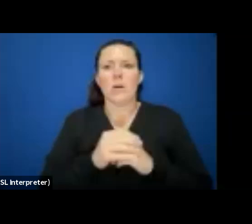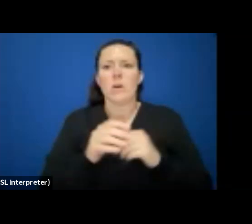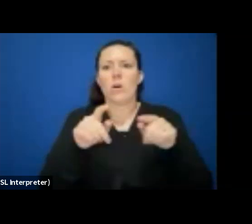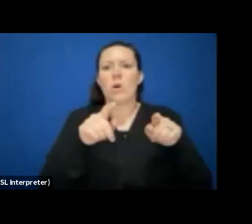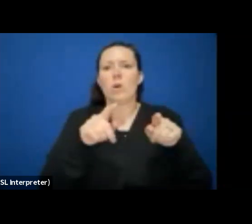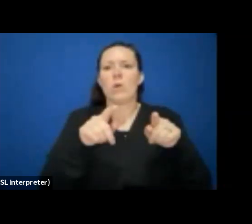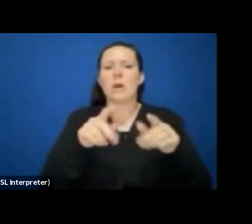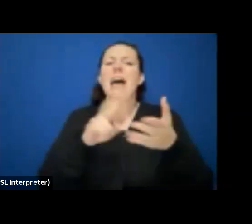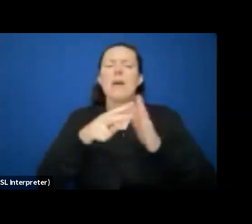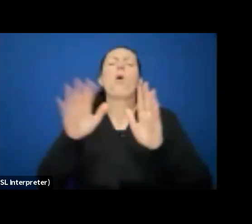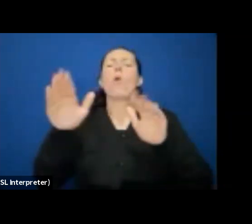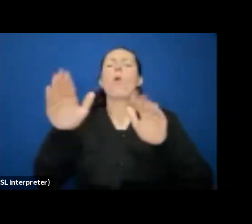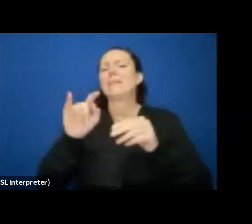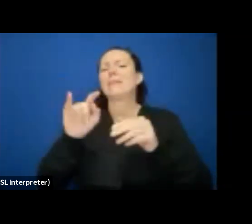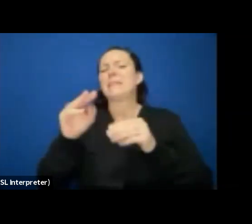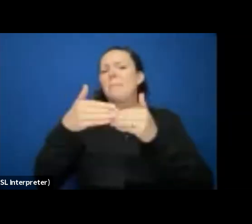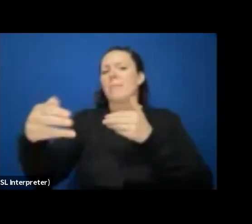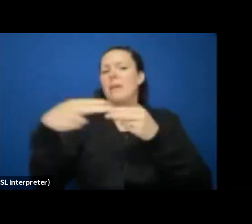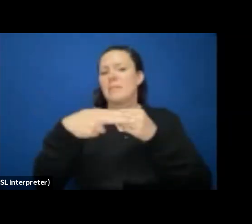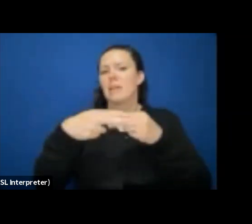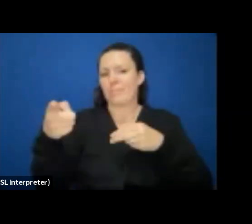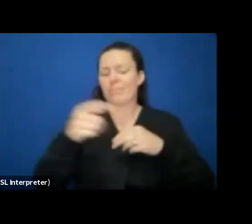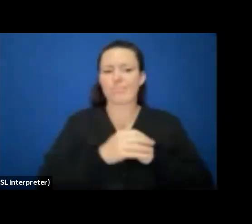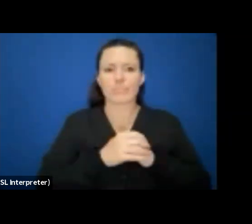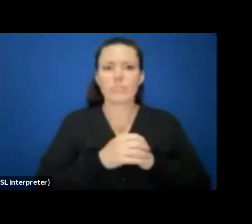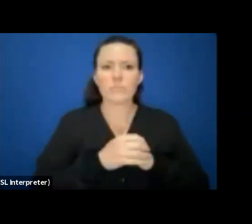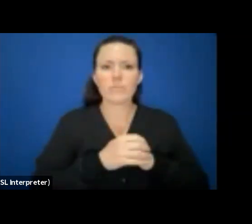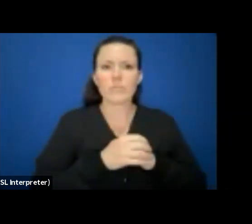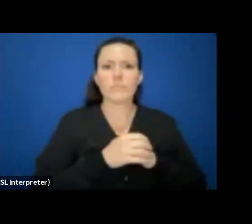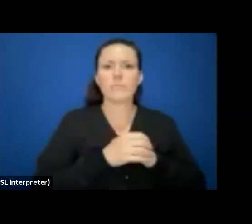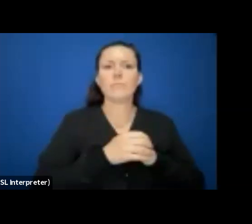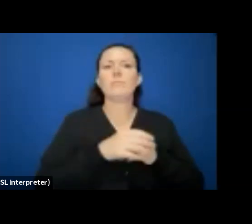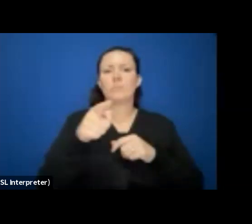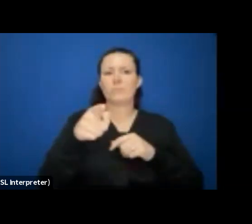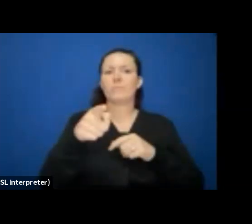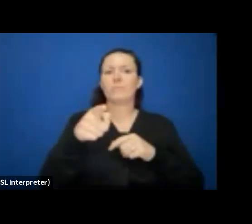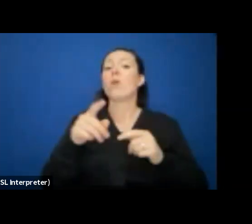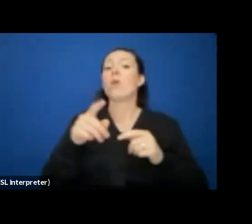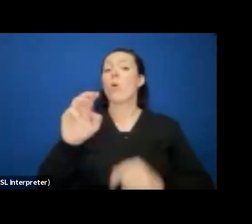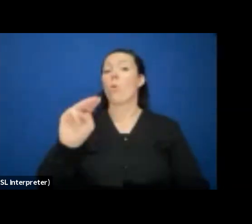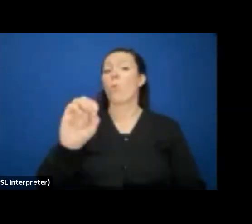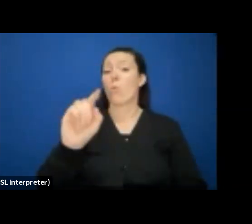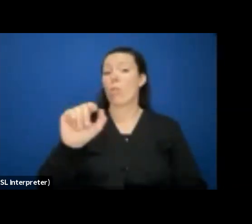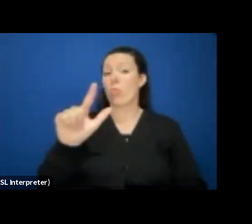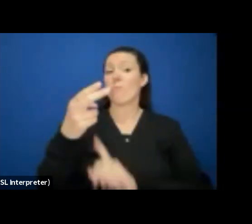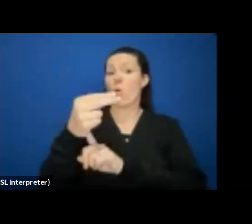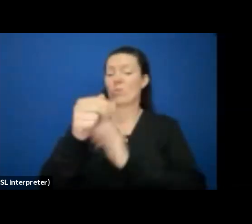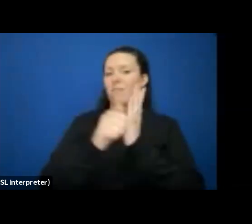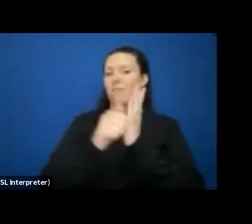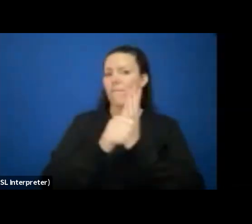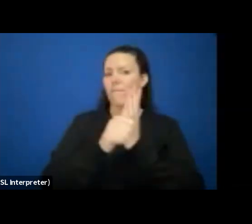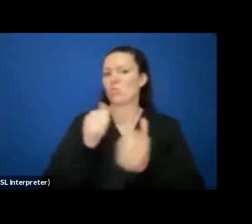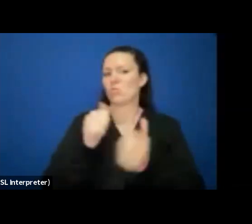and we can go to the next one, team. We can be also helping them into motel vouchers. And a lot of